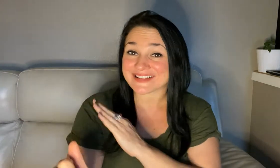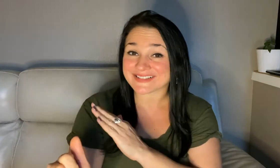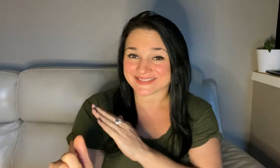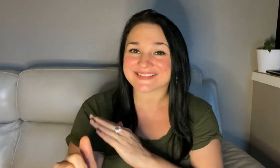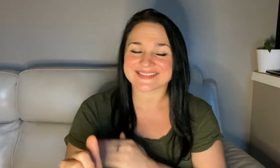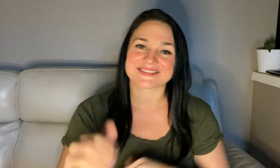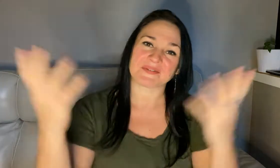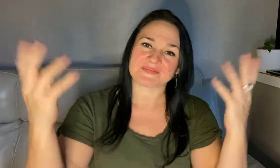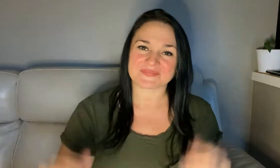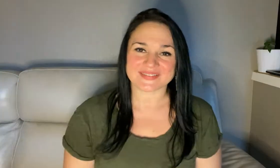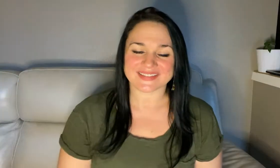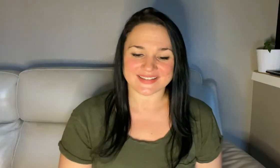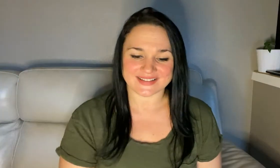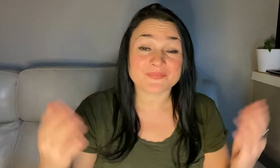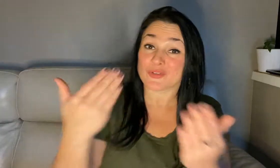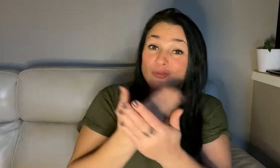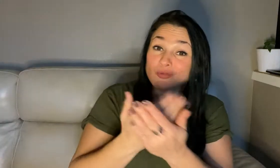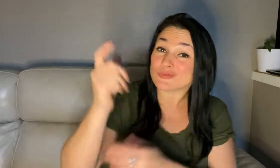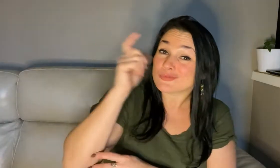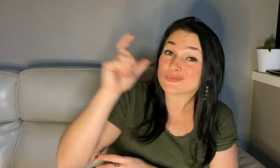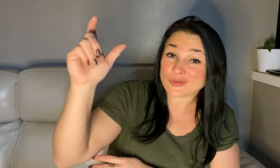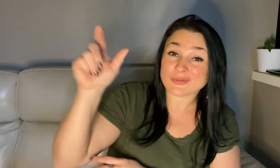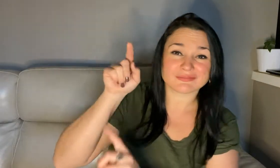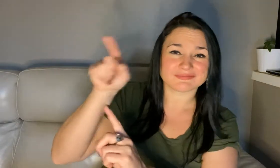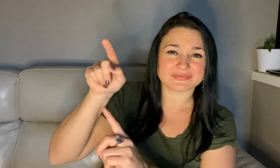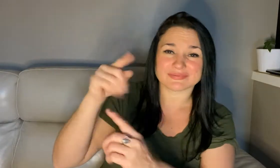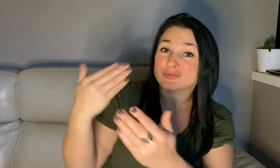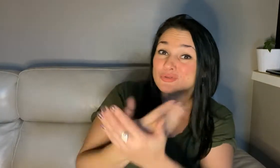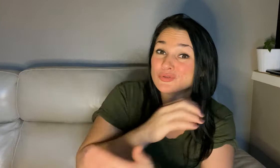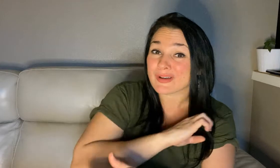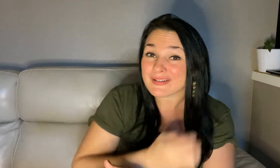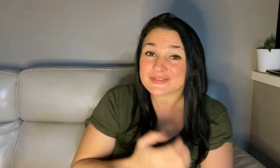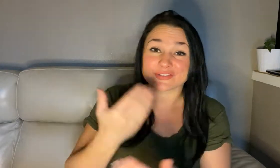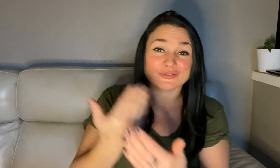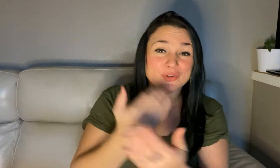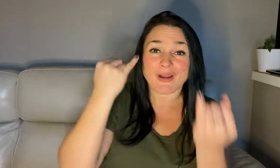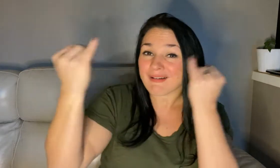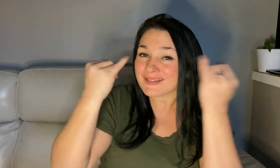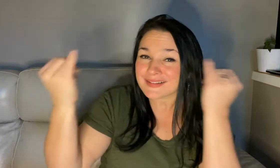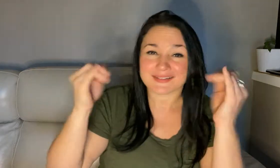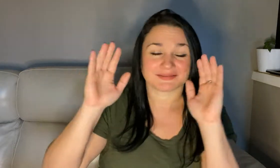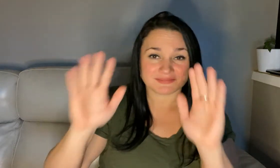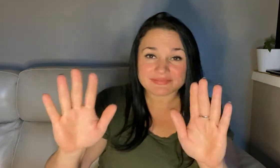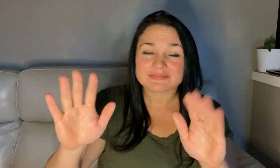information skills with everybody. So with this new moon, it brings new energy,